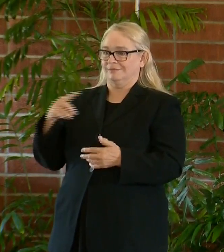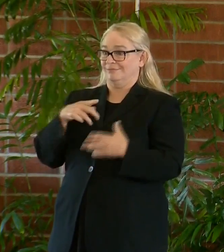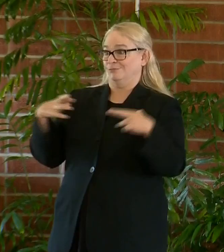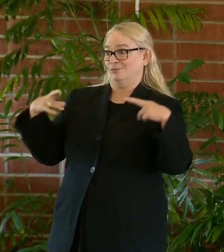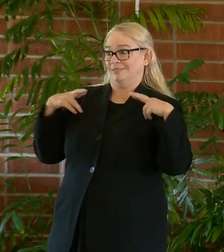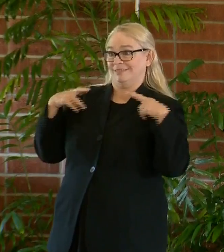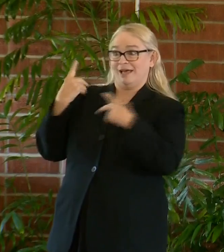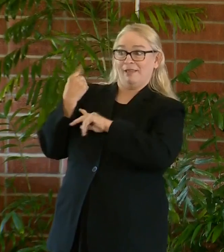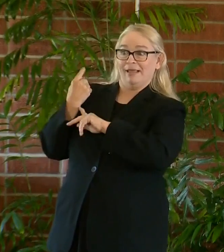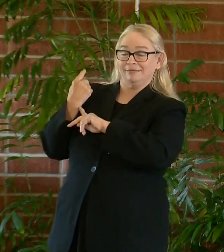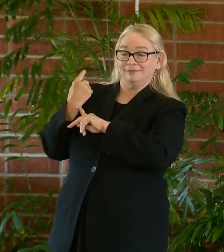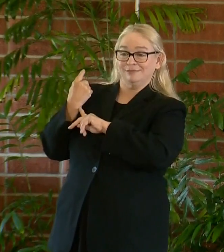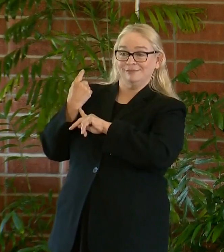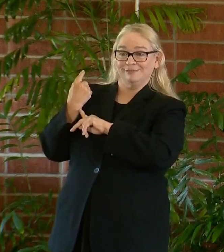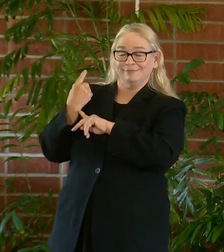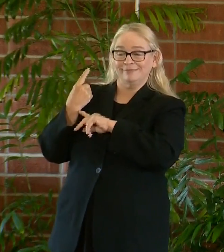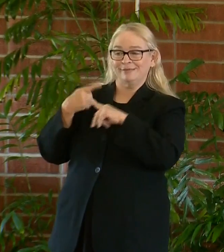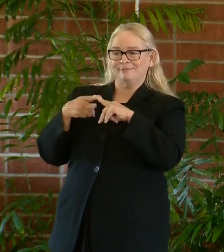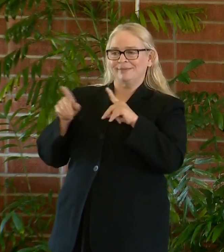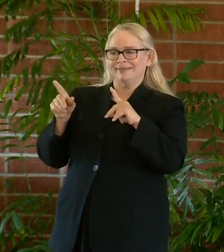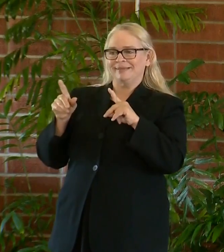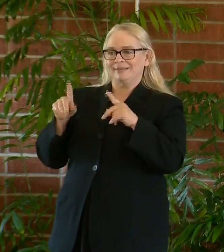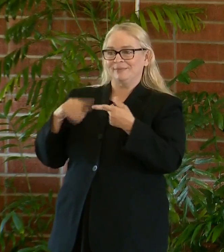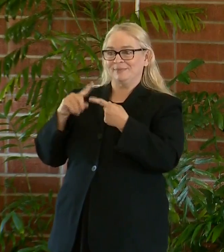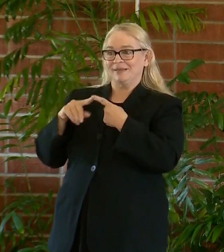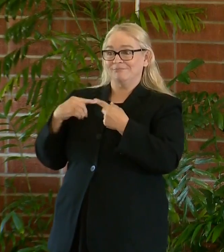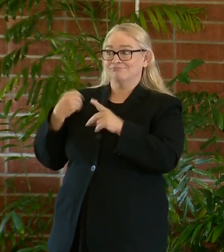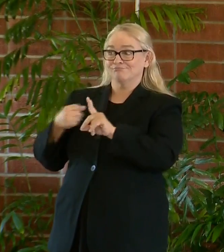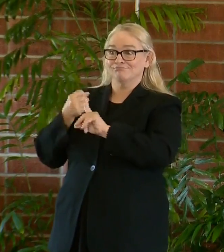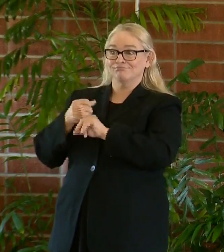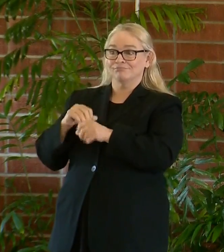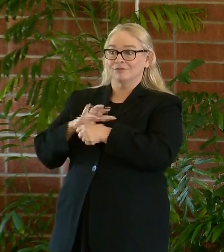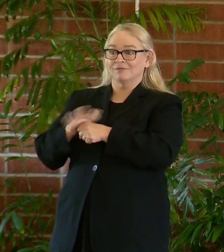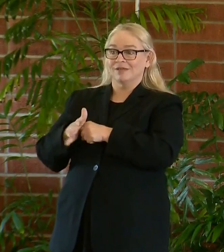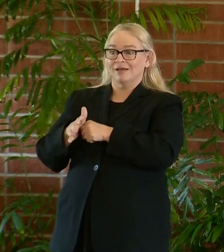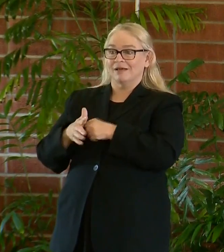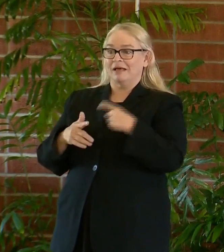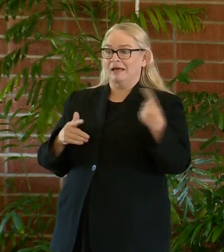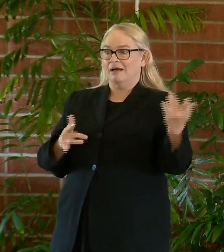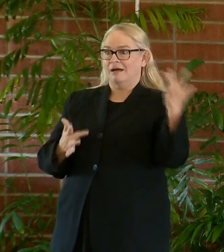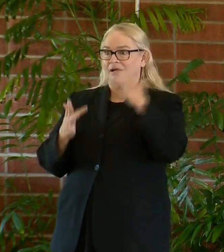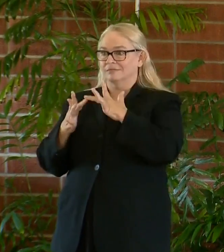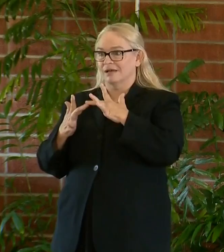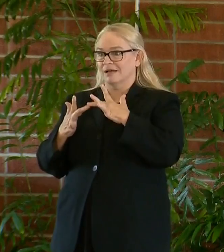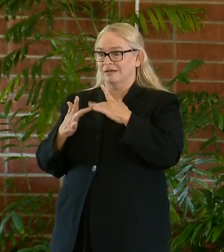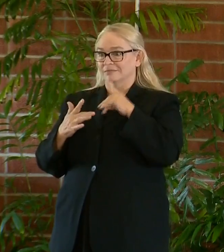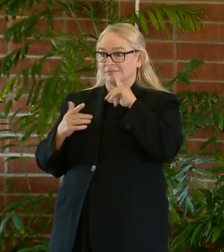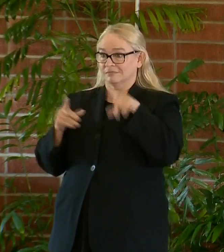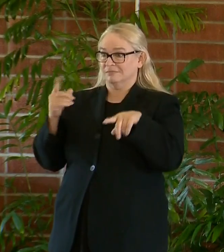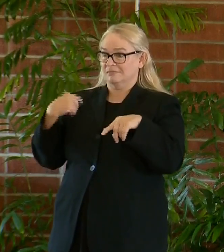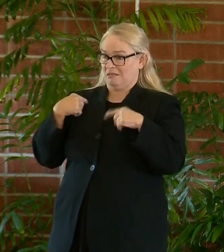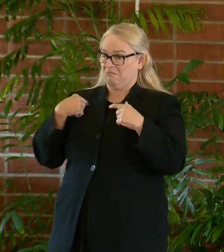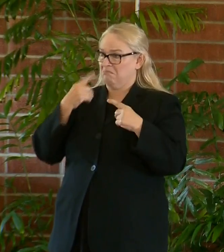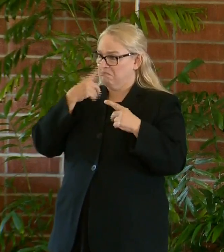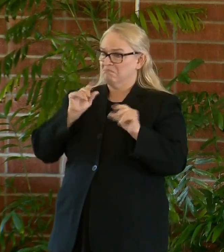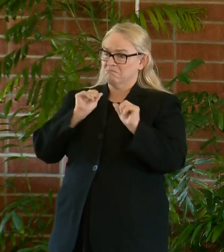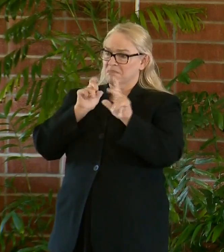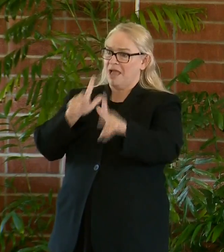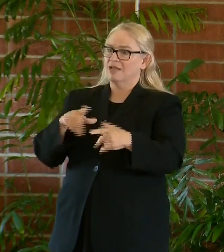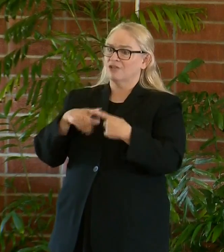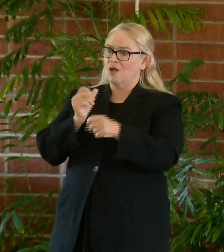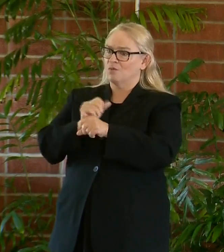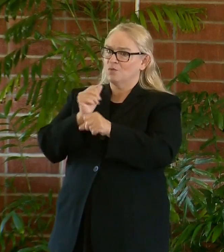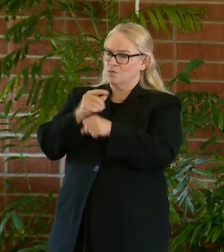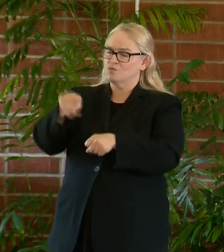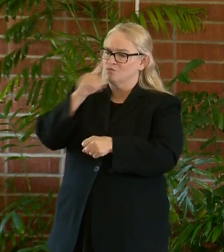He immediately reached out, as we were reaching out to him, offering up help. He's been with us since the beginning of our response to